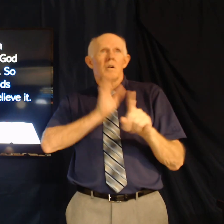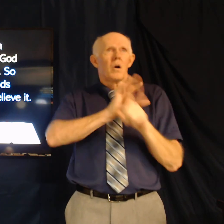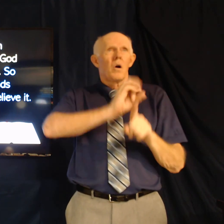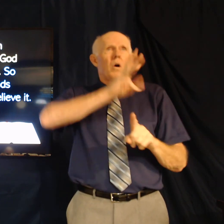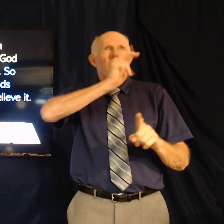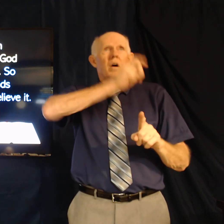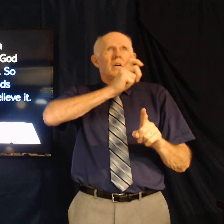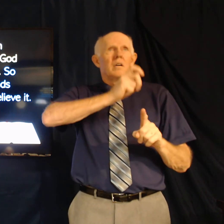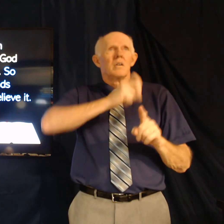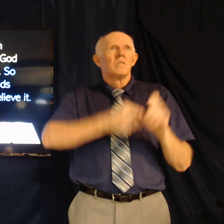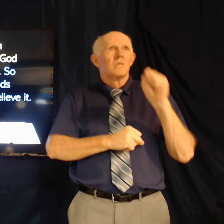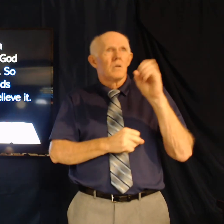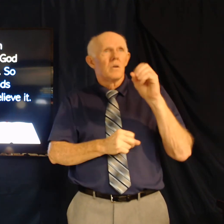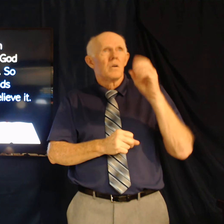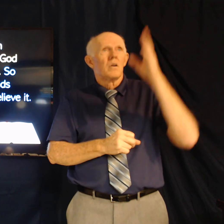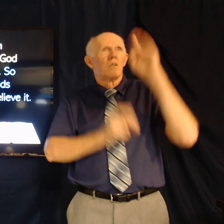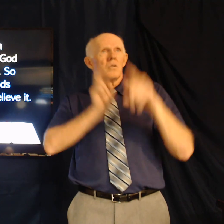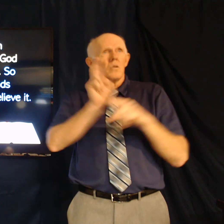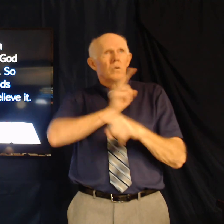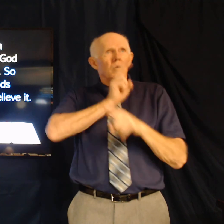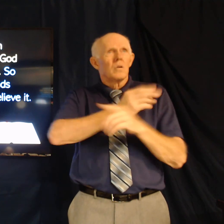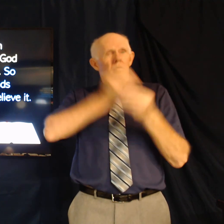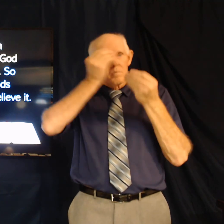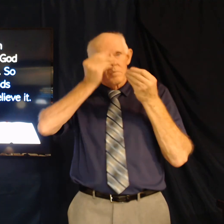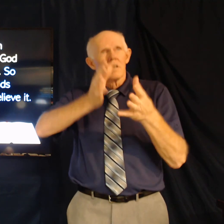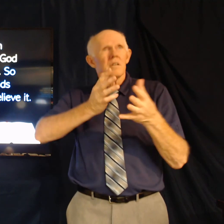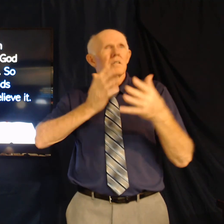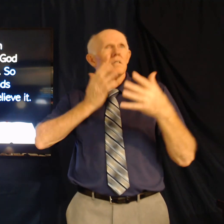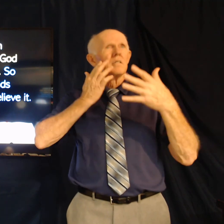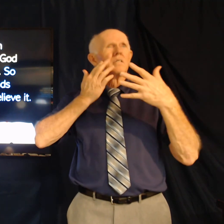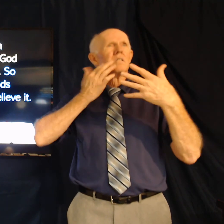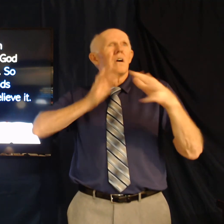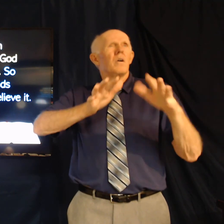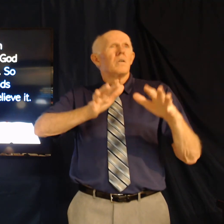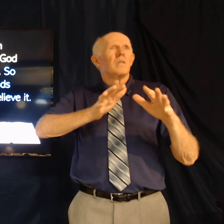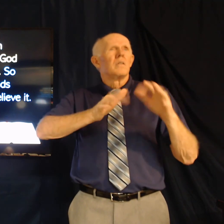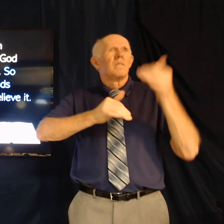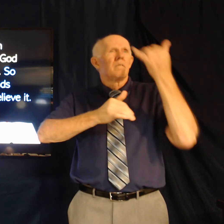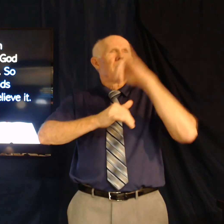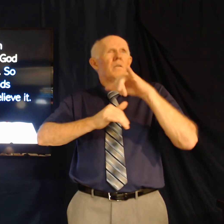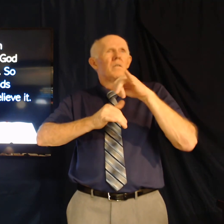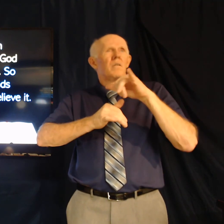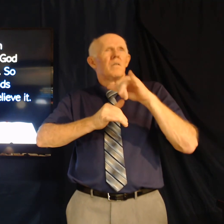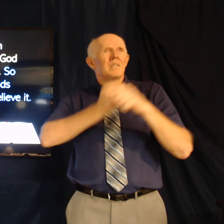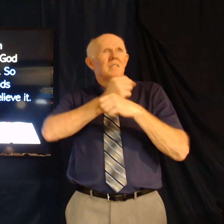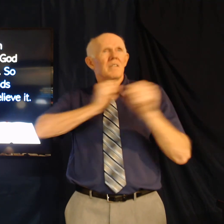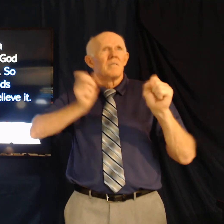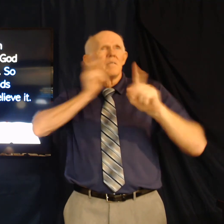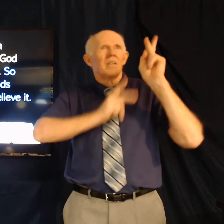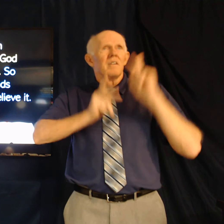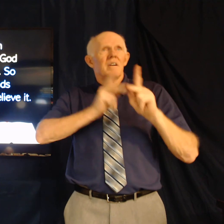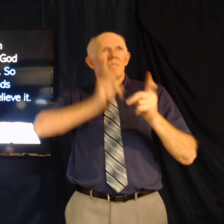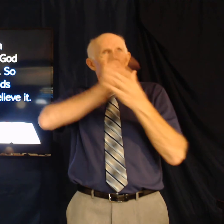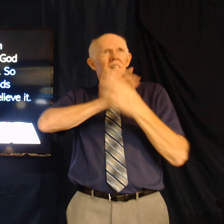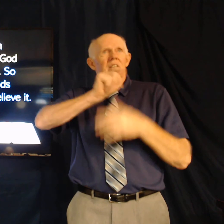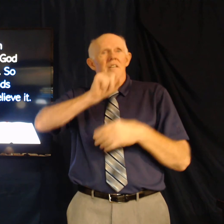the world's own wisdom. So God used the message that sounds foolish to save the